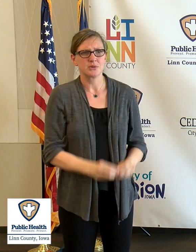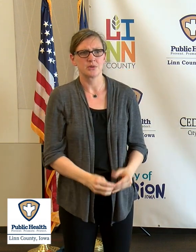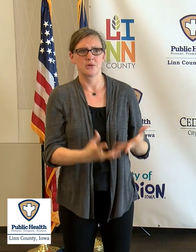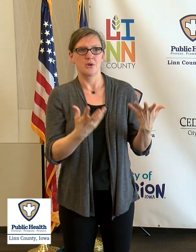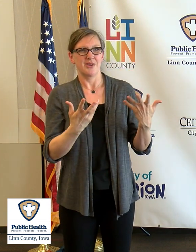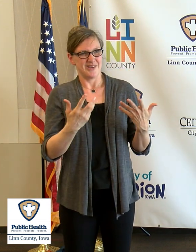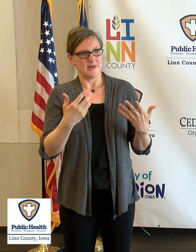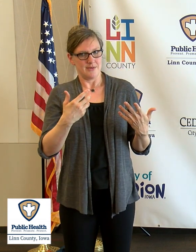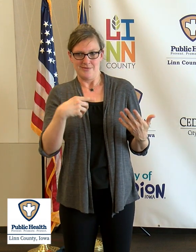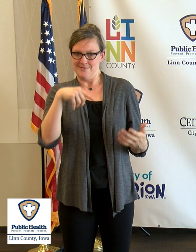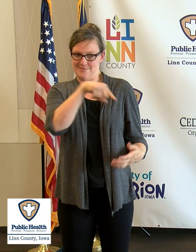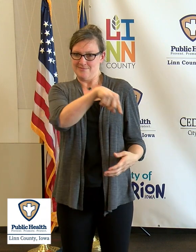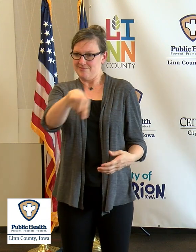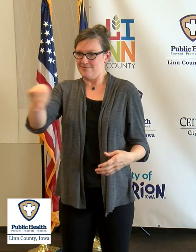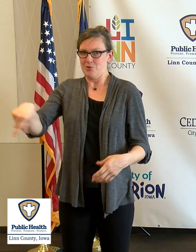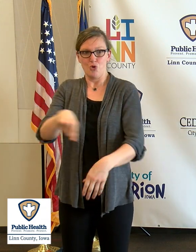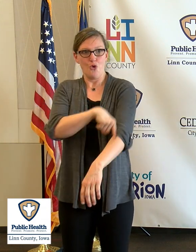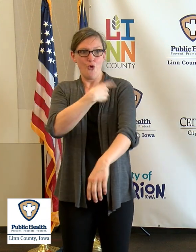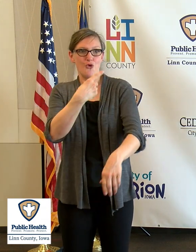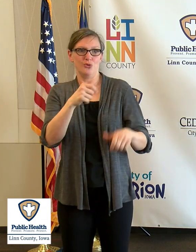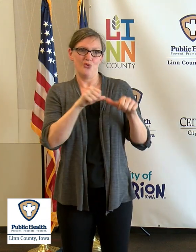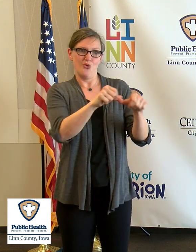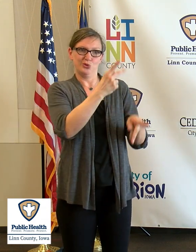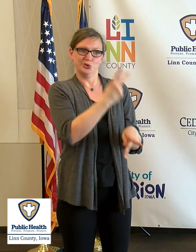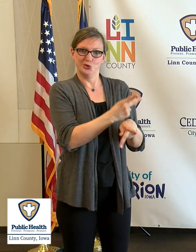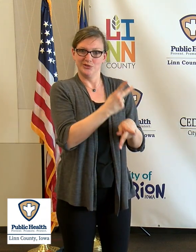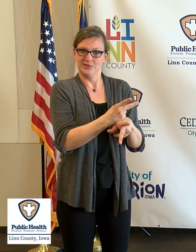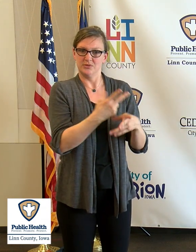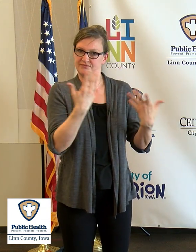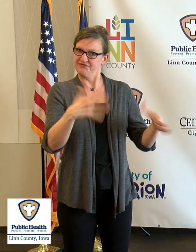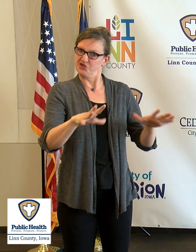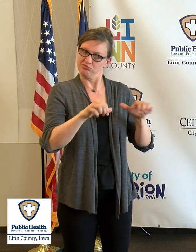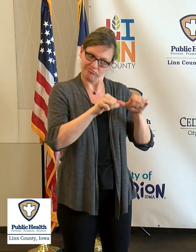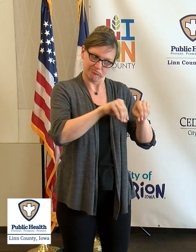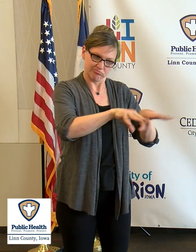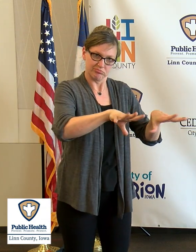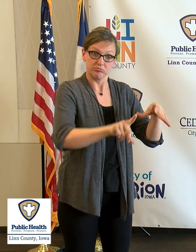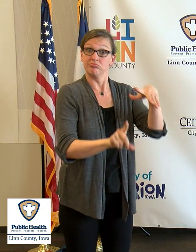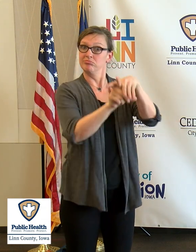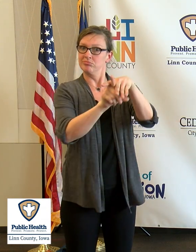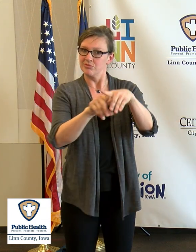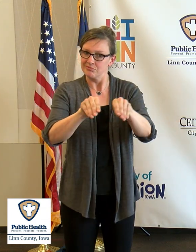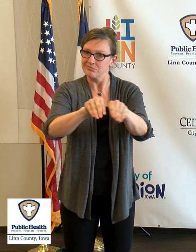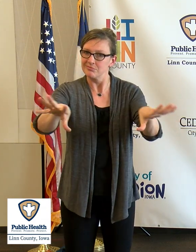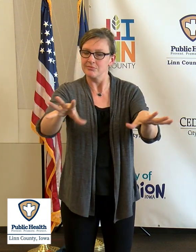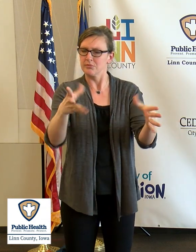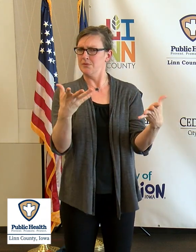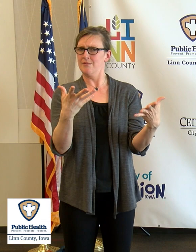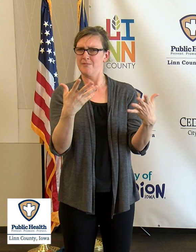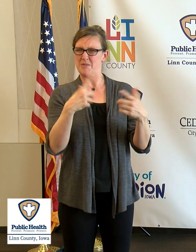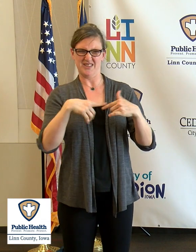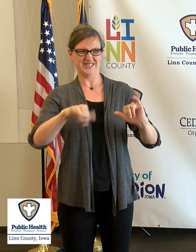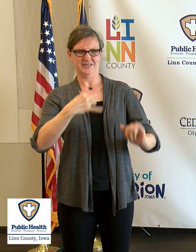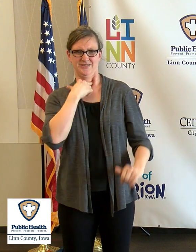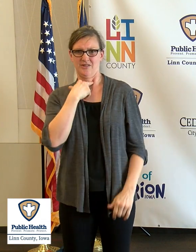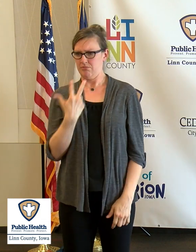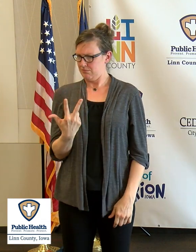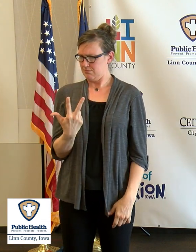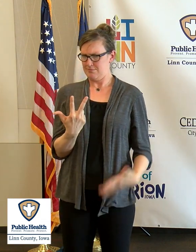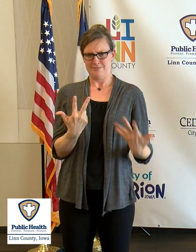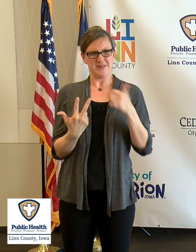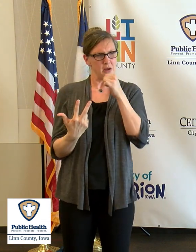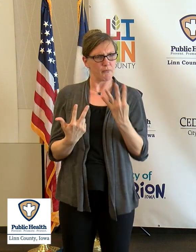outbreaks at long-term care facilities. And while we certainly hope that doesn't happen, it does not take into